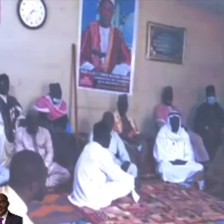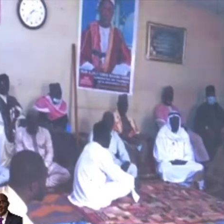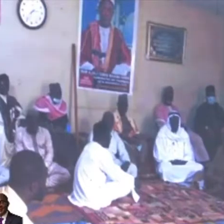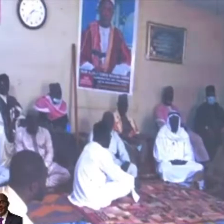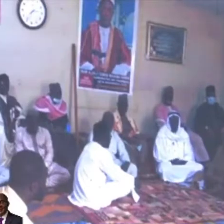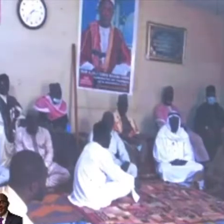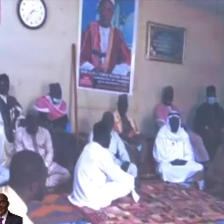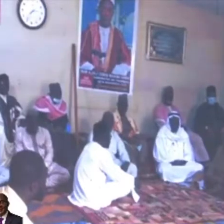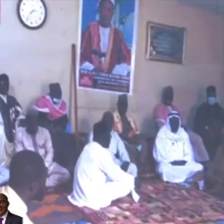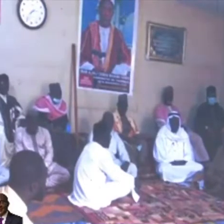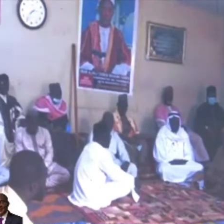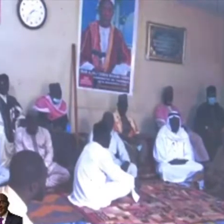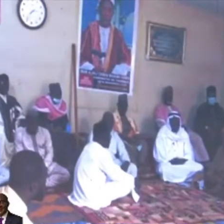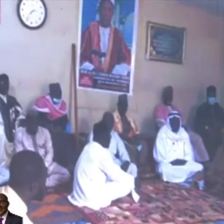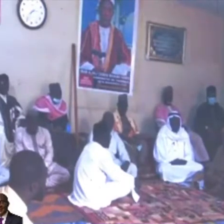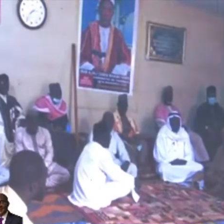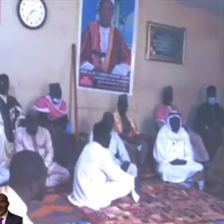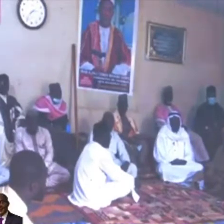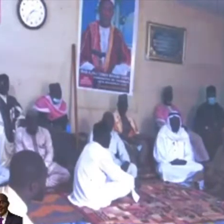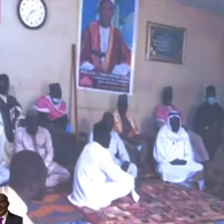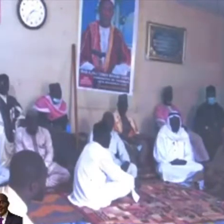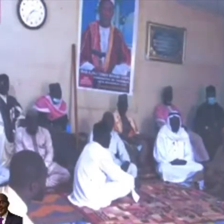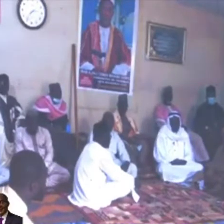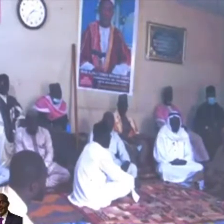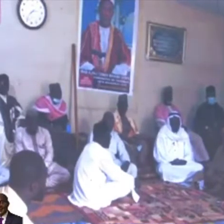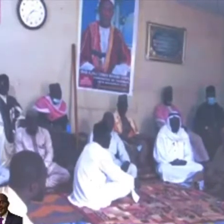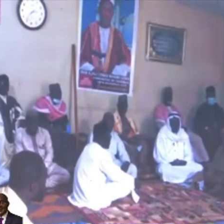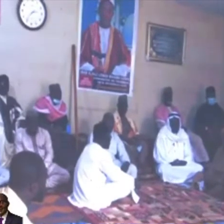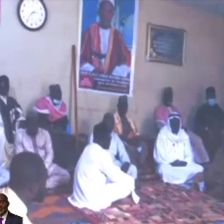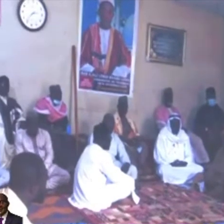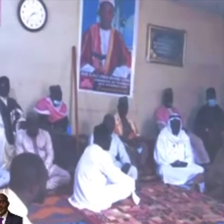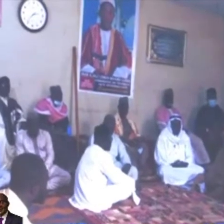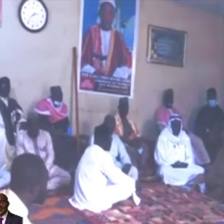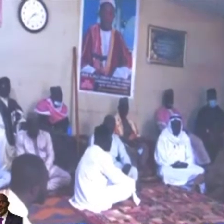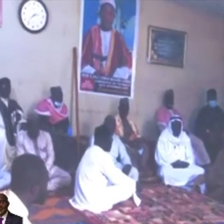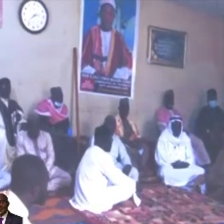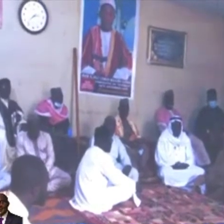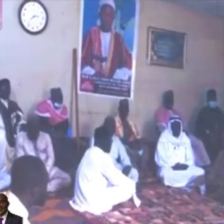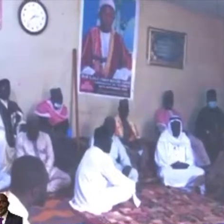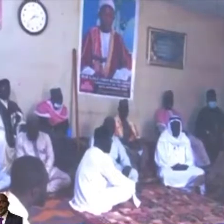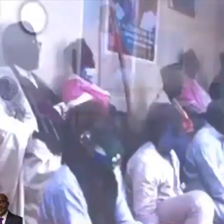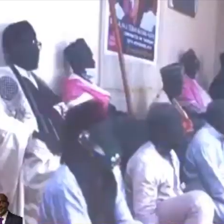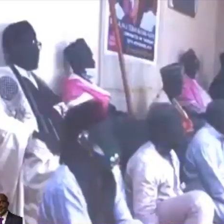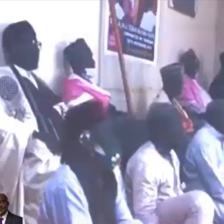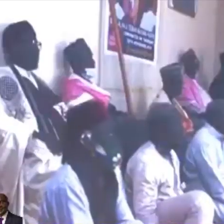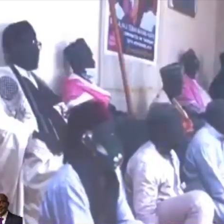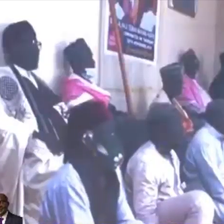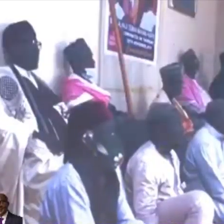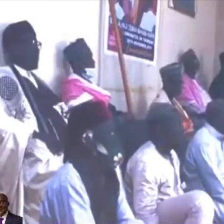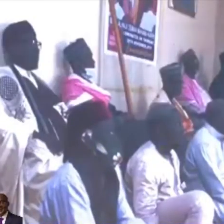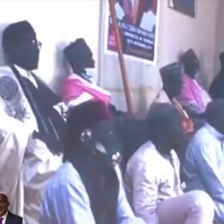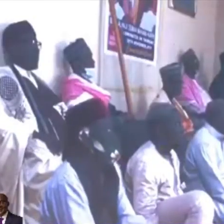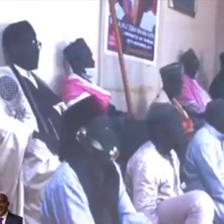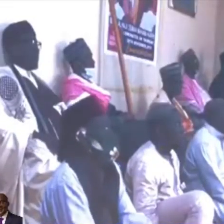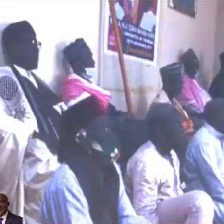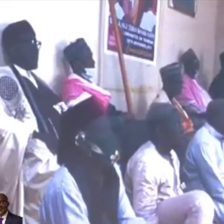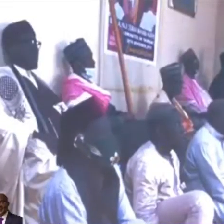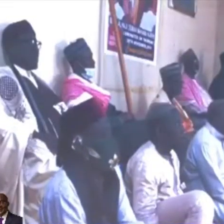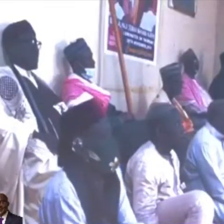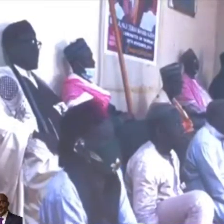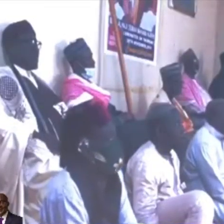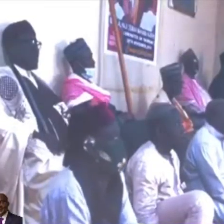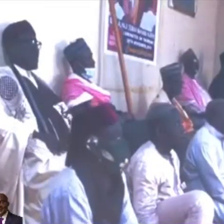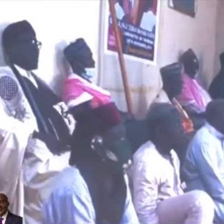jin lafiya president ne ma Allah haka ba vote kuti tu vote ne onan na haka aka vote ha